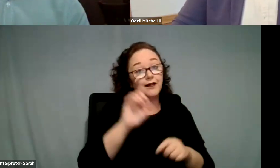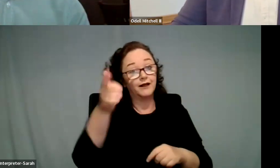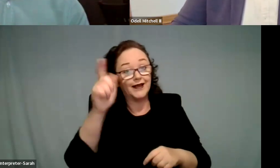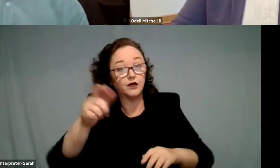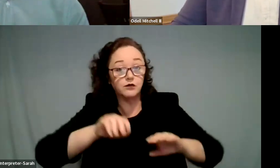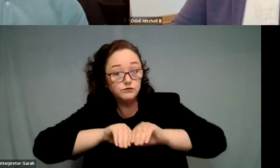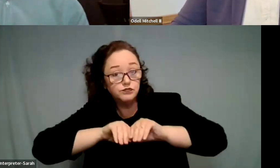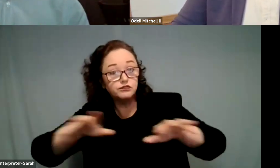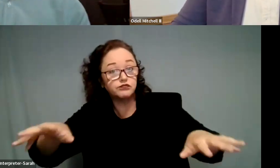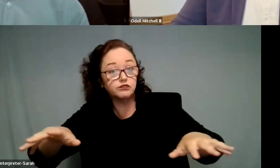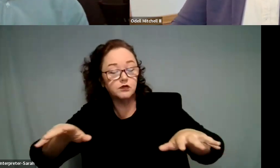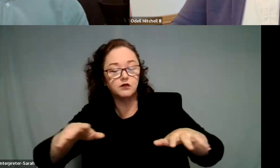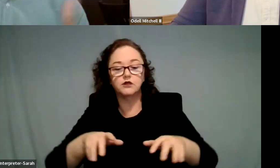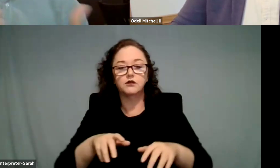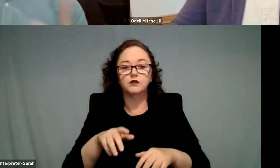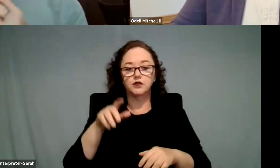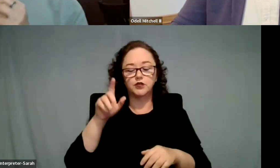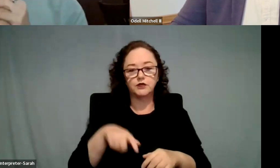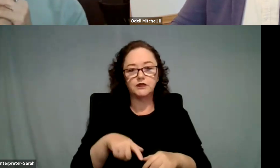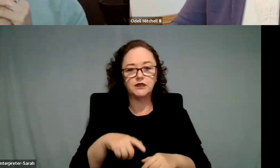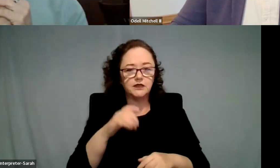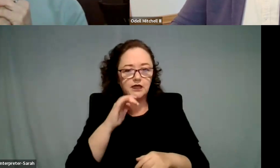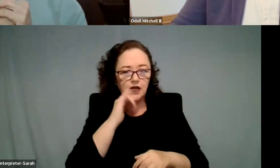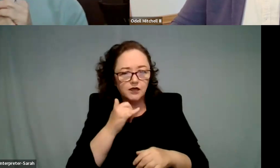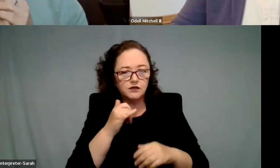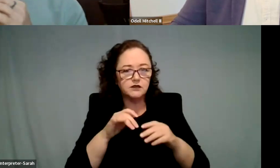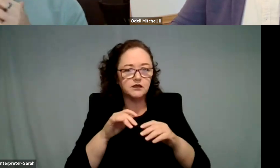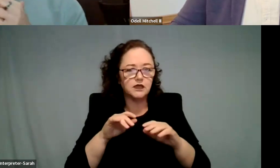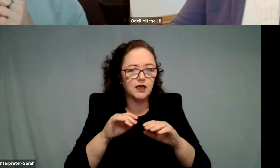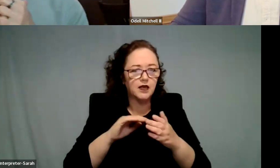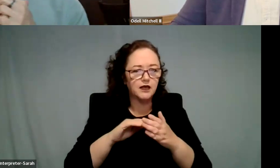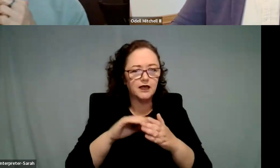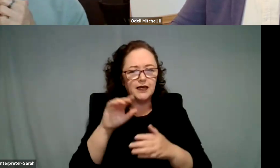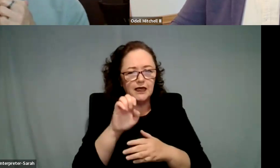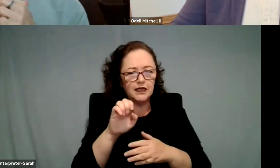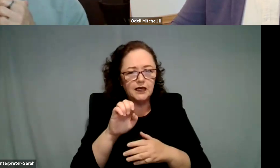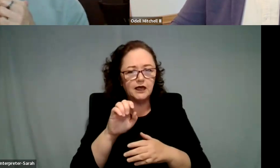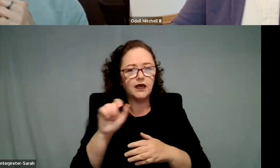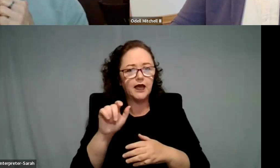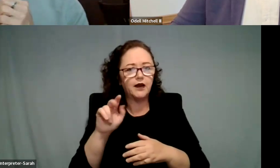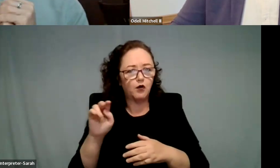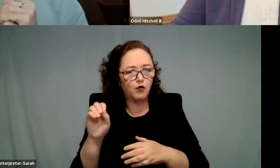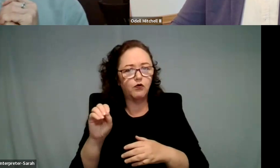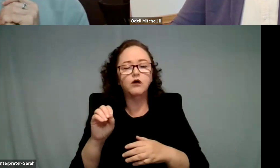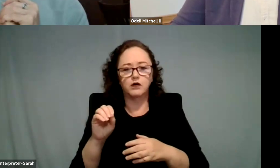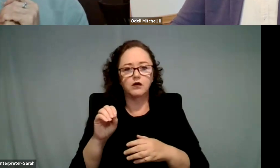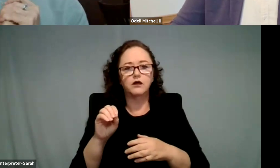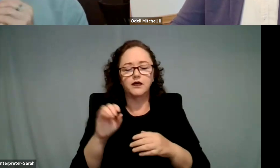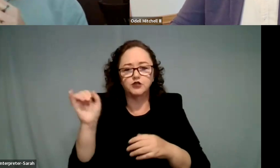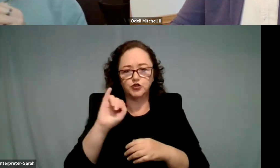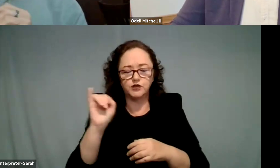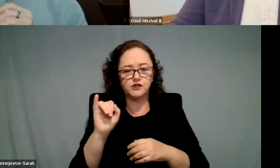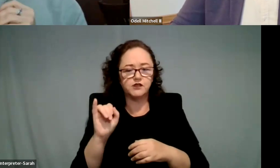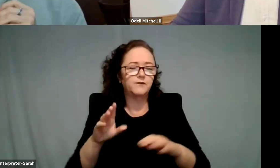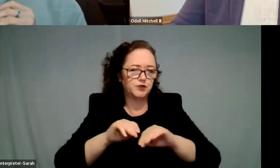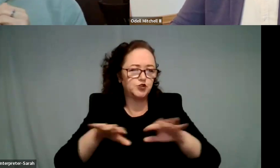distribution, you need errors and omissions insurance, commonly called E&O insurance, and your distributor will